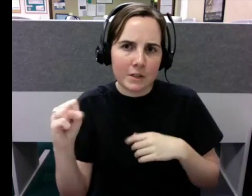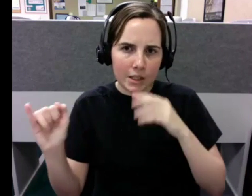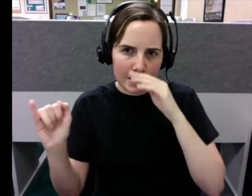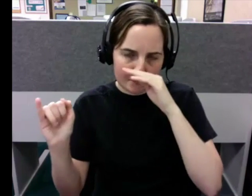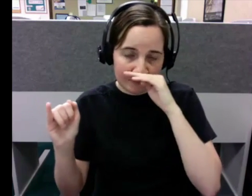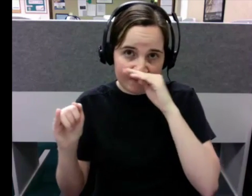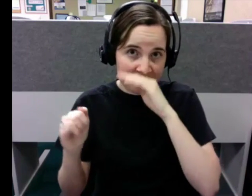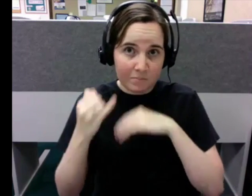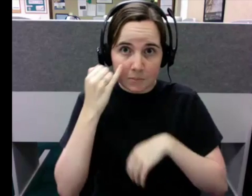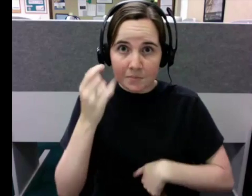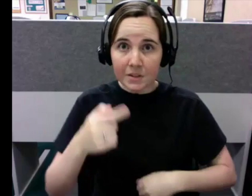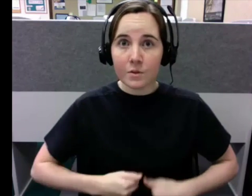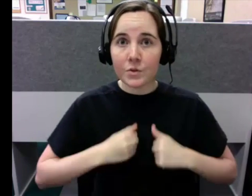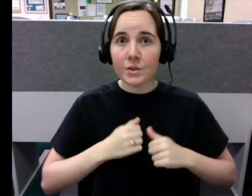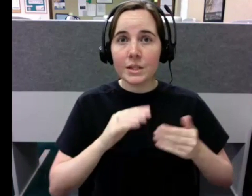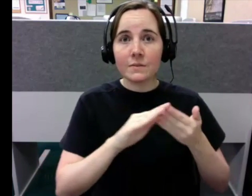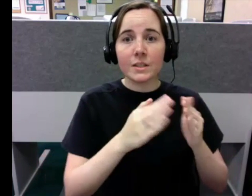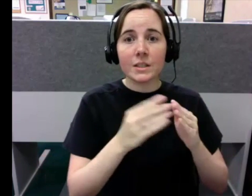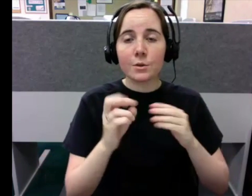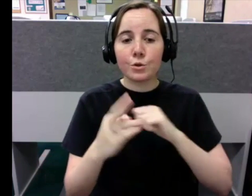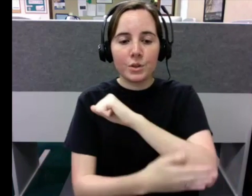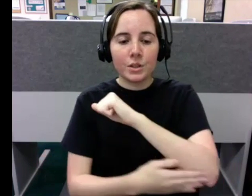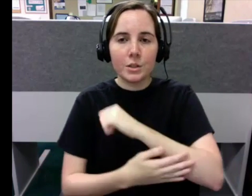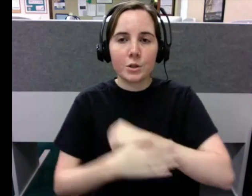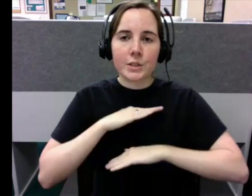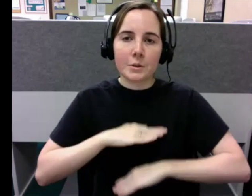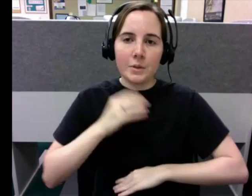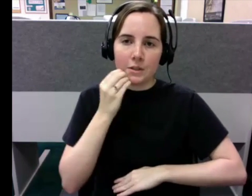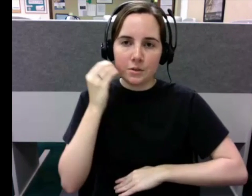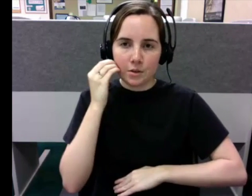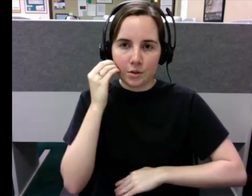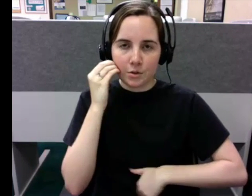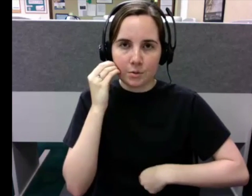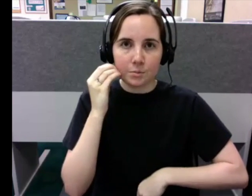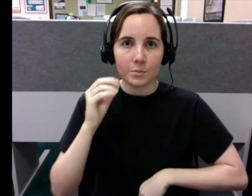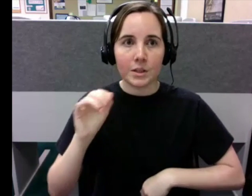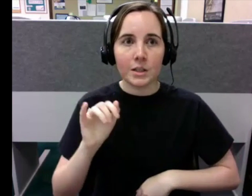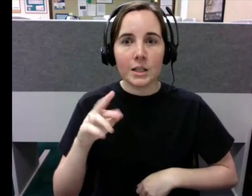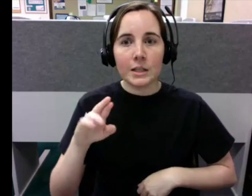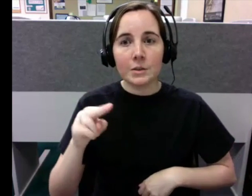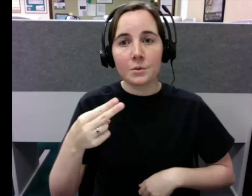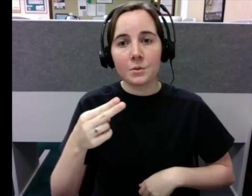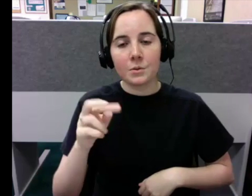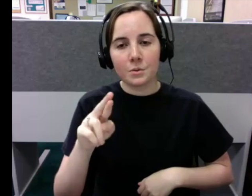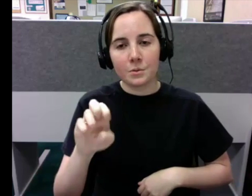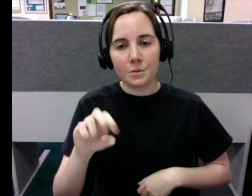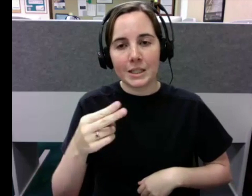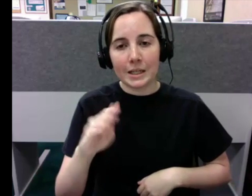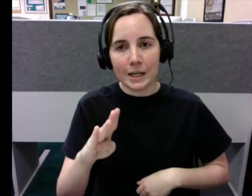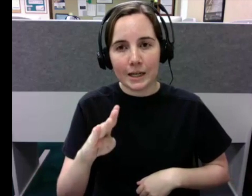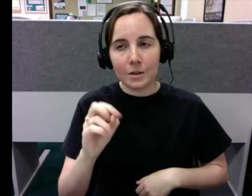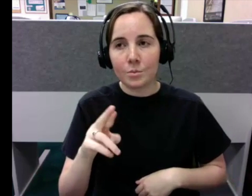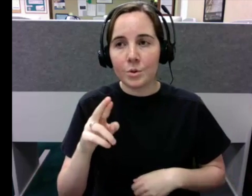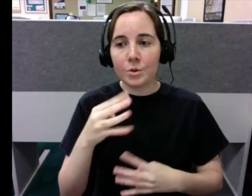If you live in a city or country rest home, halfway house, or other public institution, such as jail or